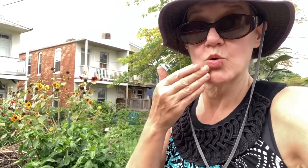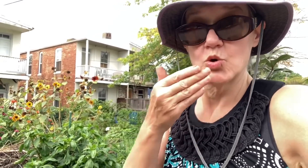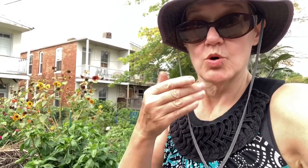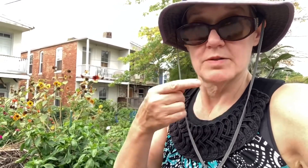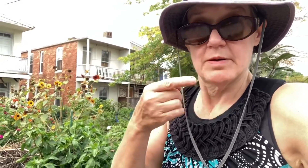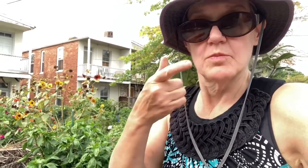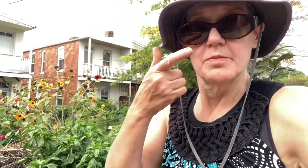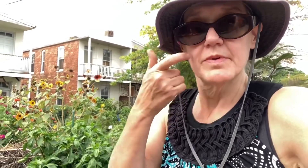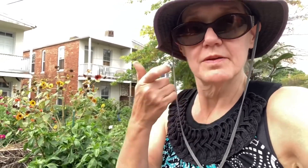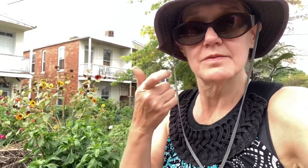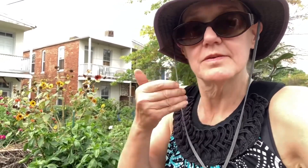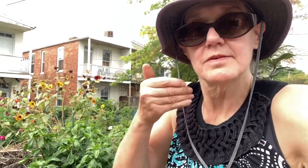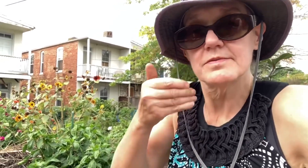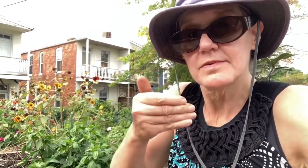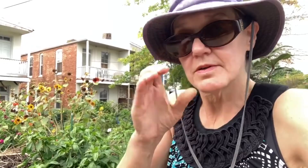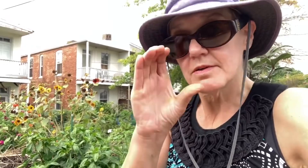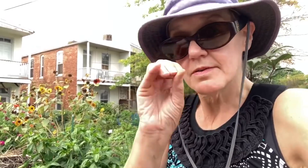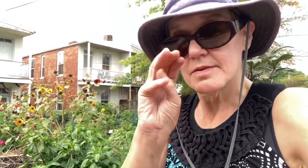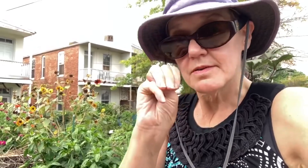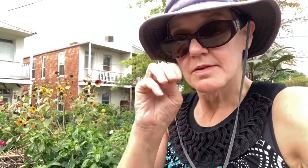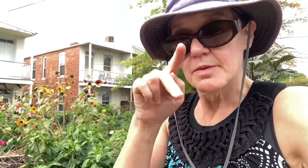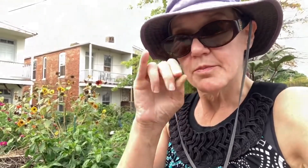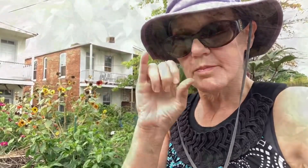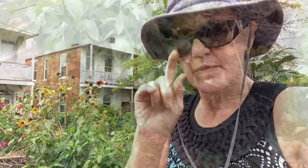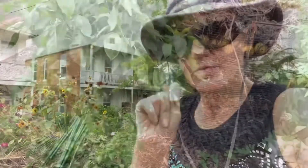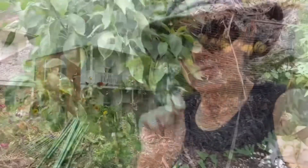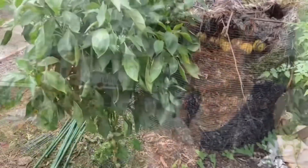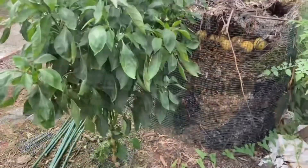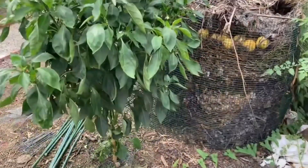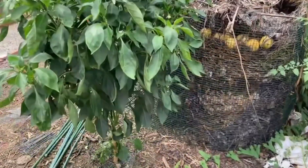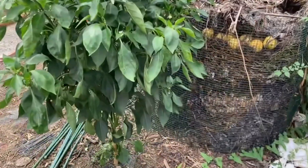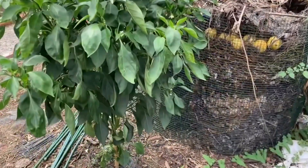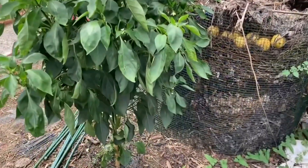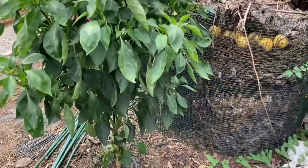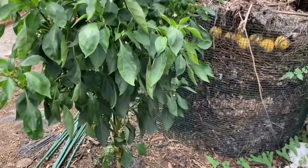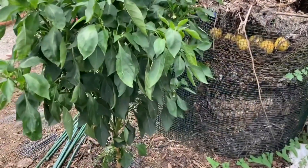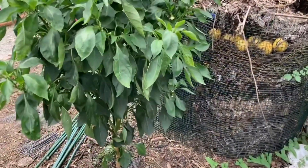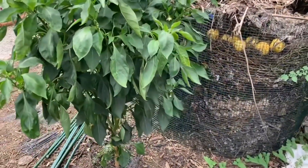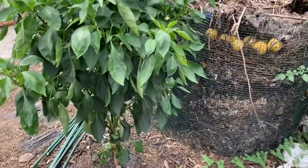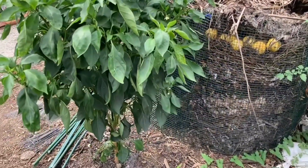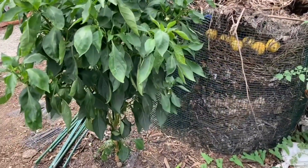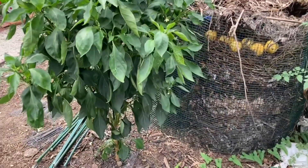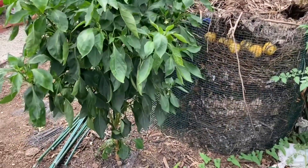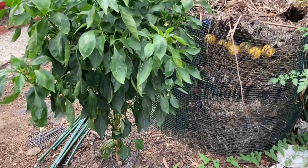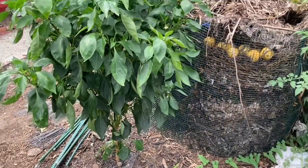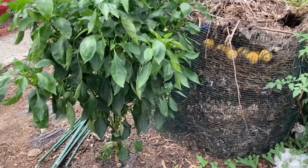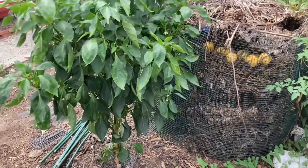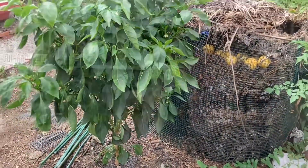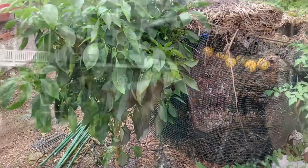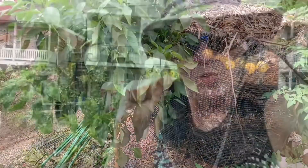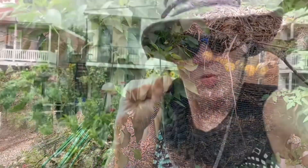plants but have less fruit. And this is a good example because it was planted near the compost.